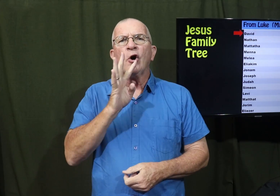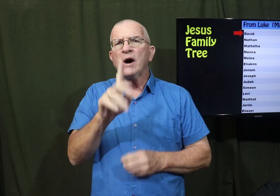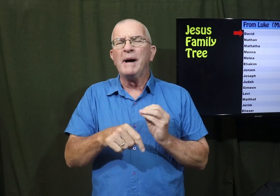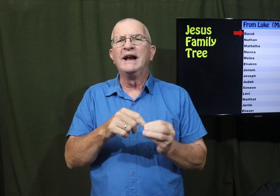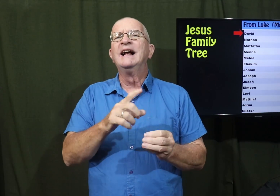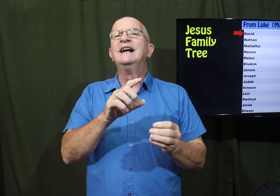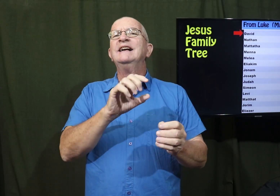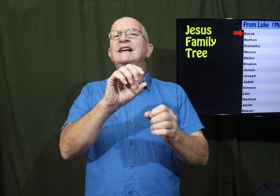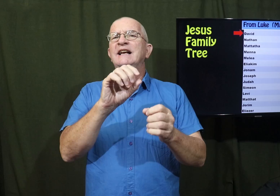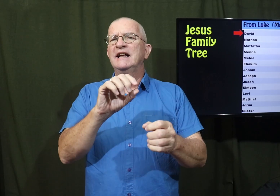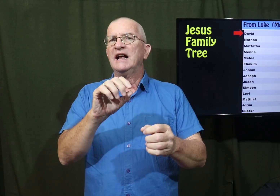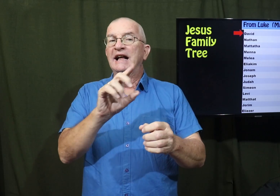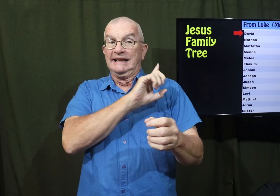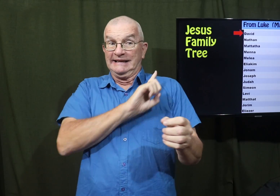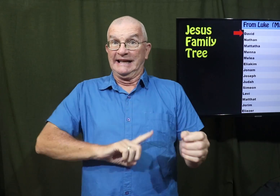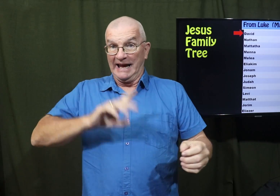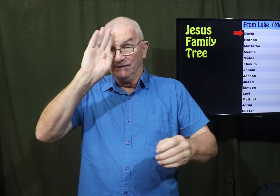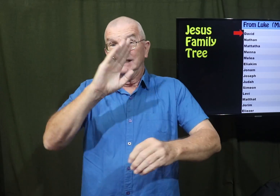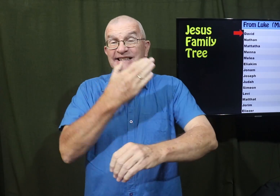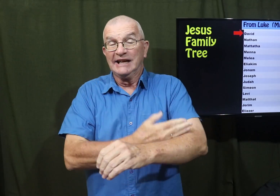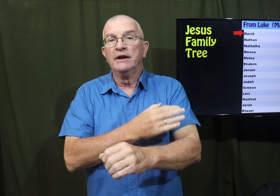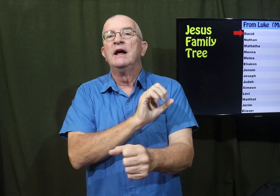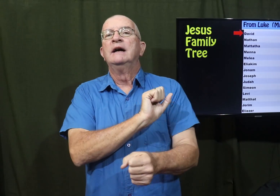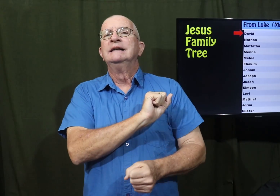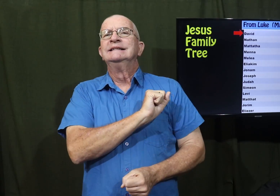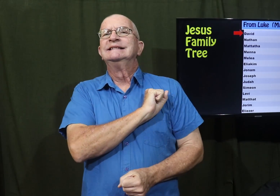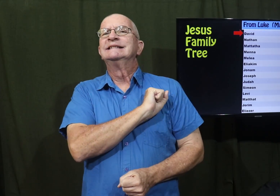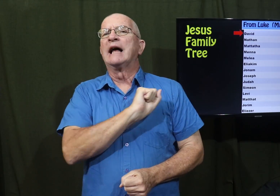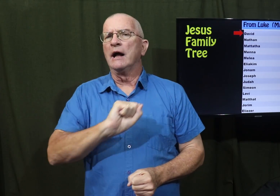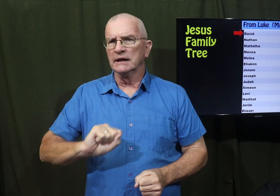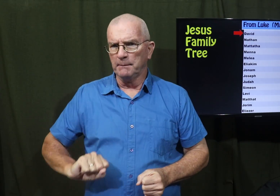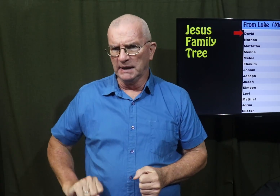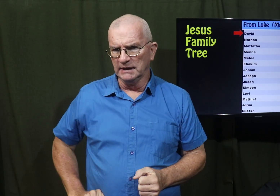and we're going to talk about David's son Solomon.